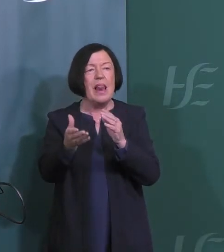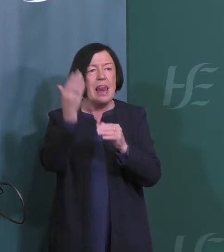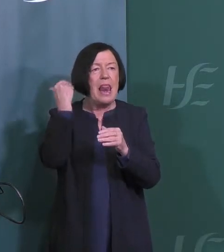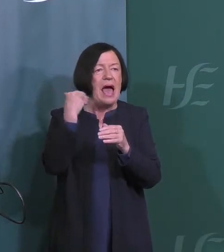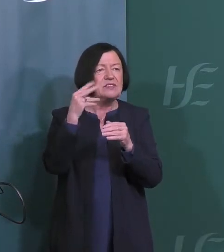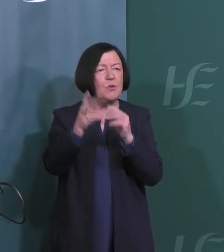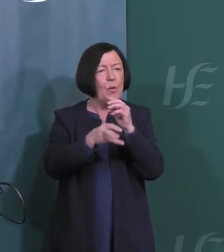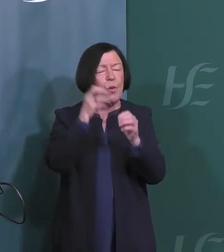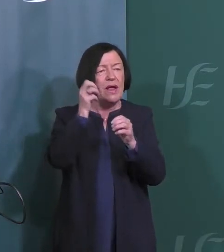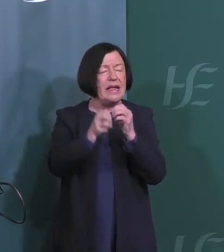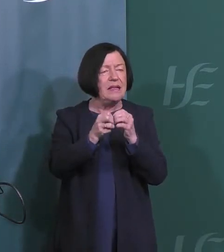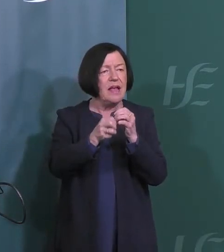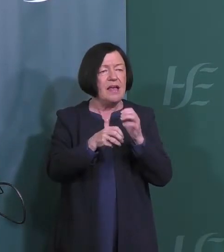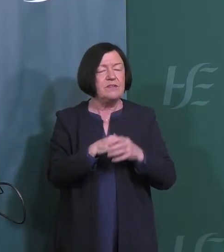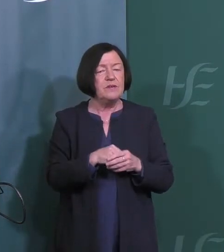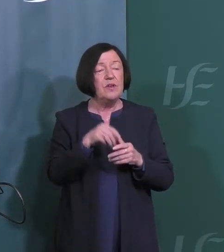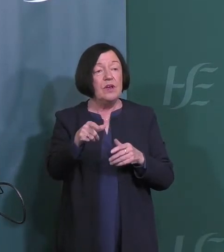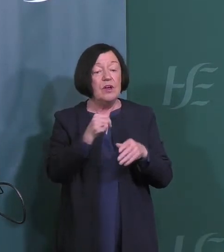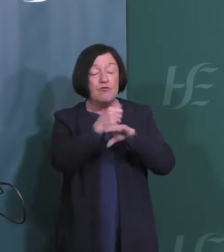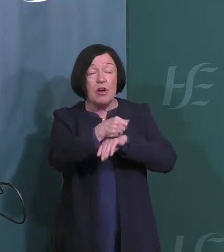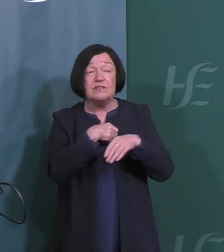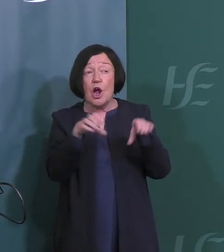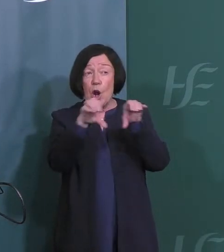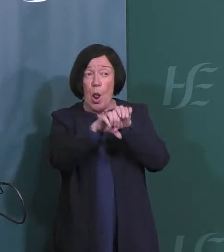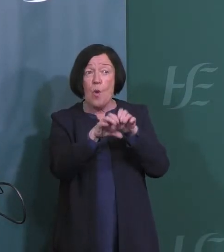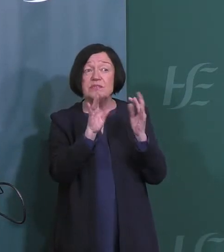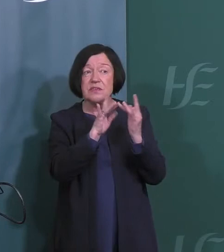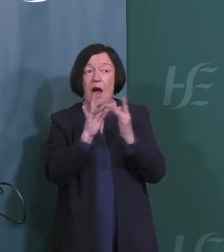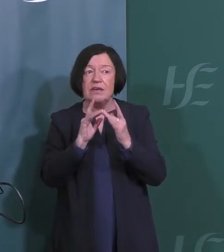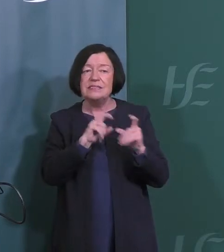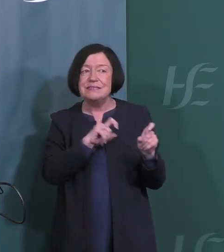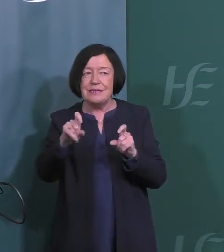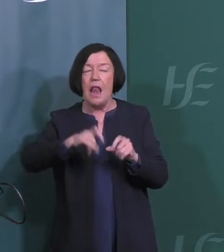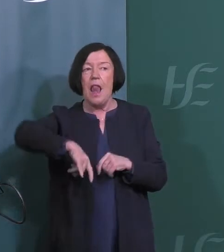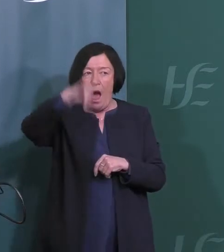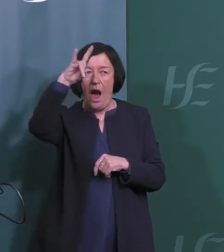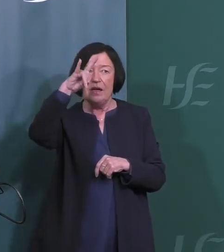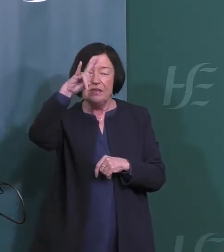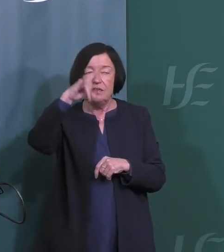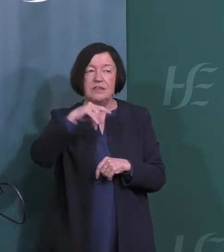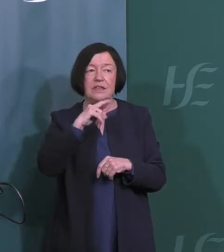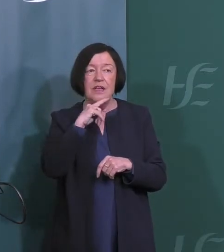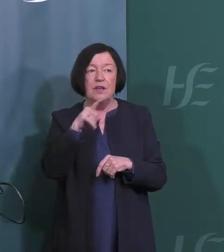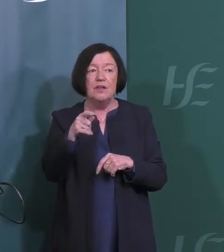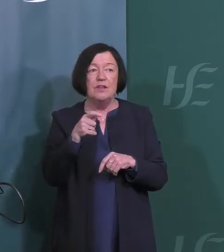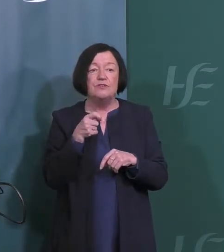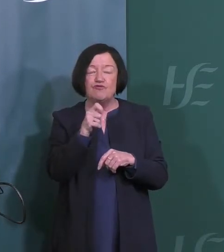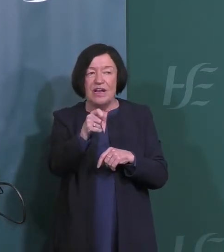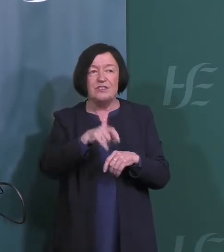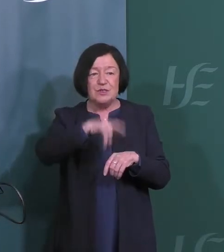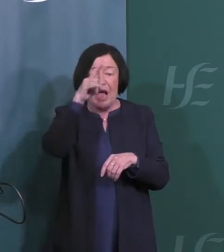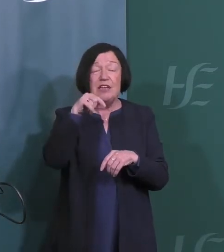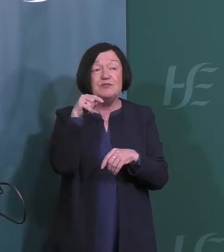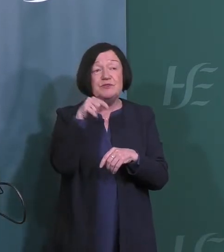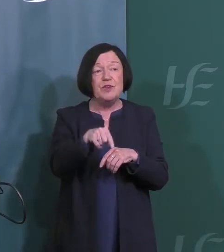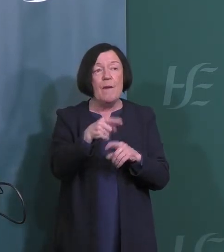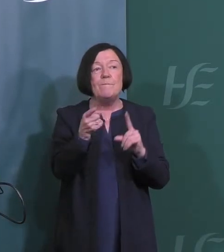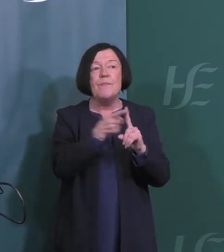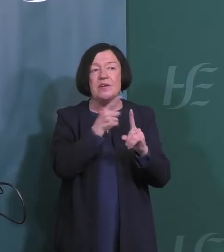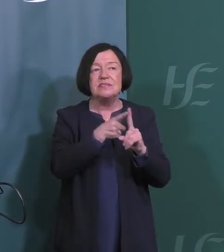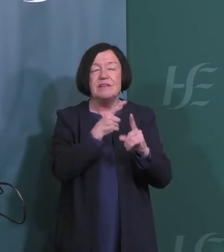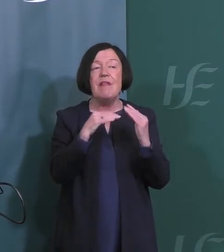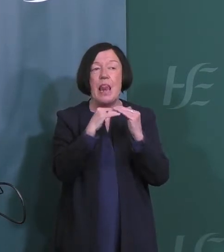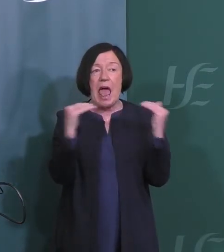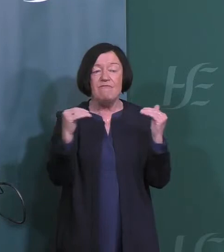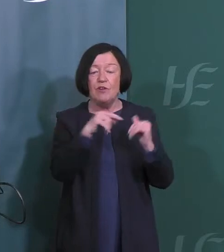week. Across our close contacts, household still remains the highest, but transport still remains the highest in terms of positivity